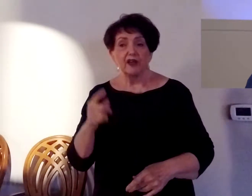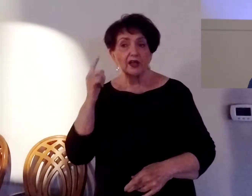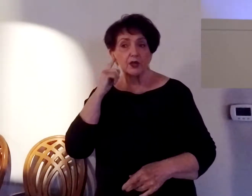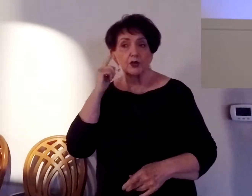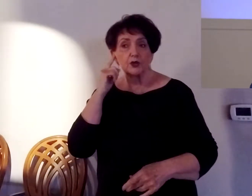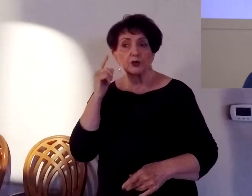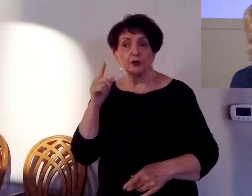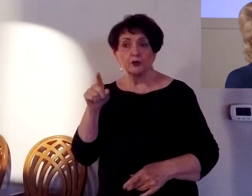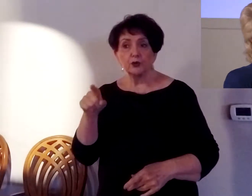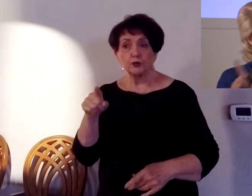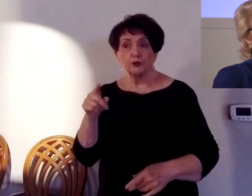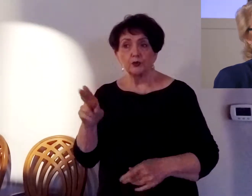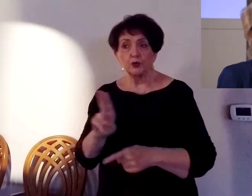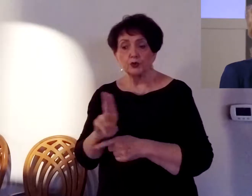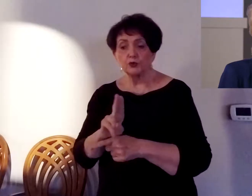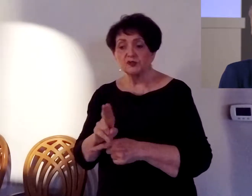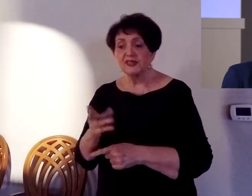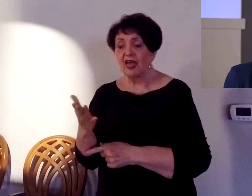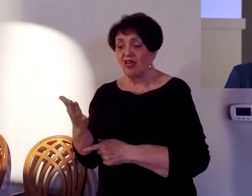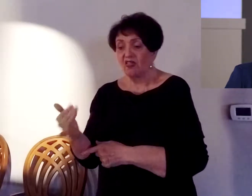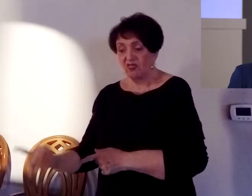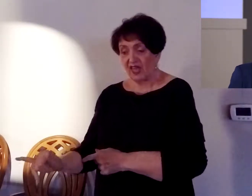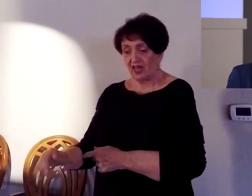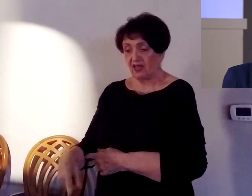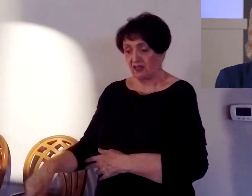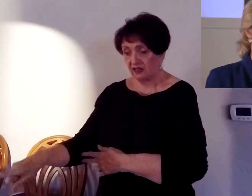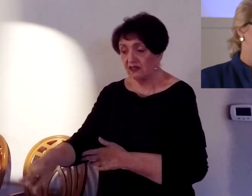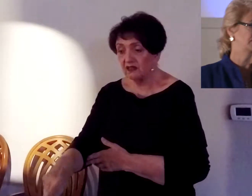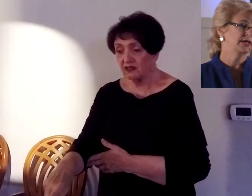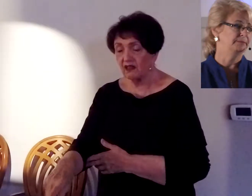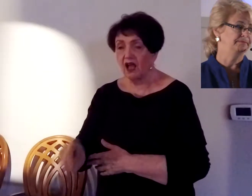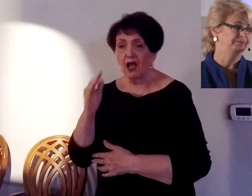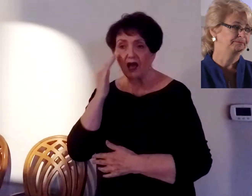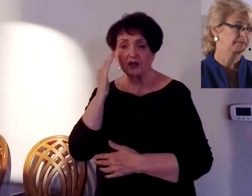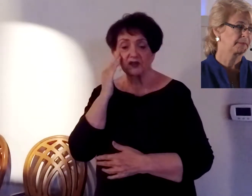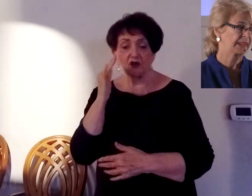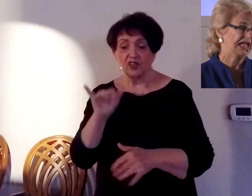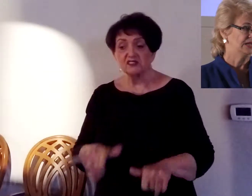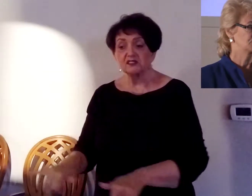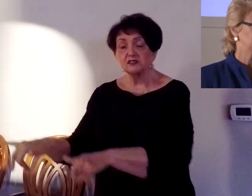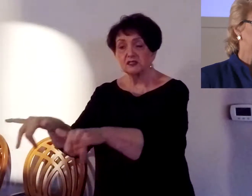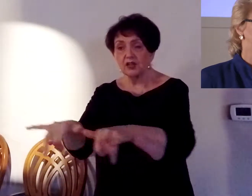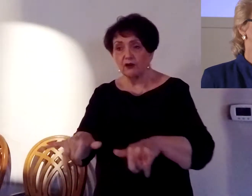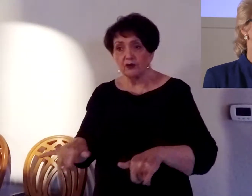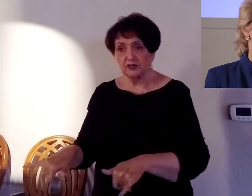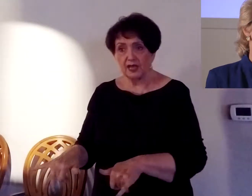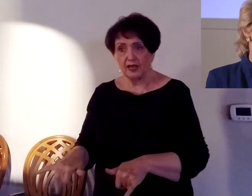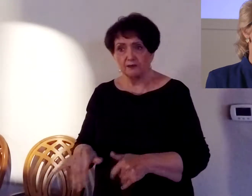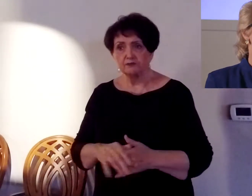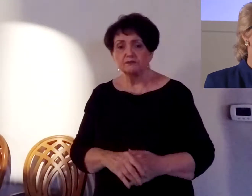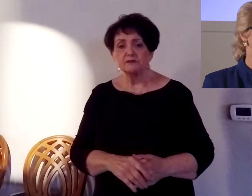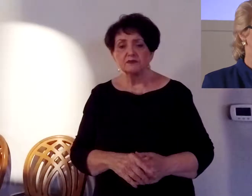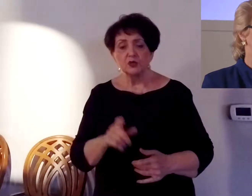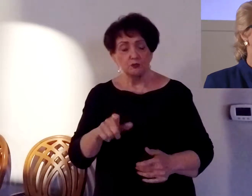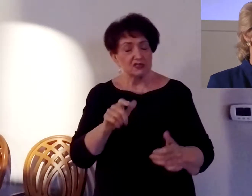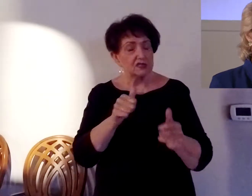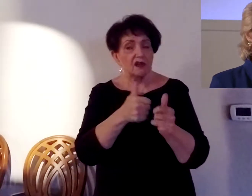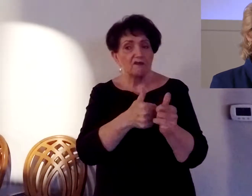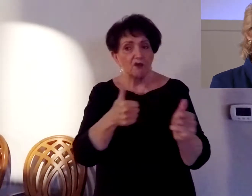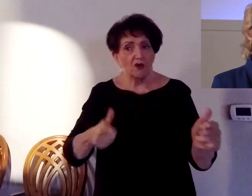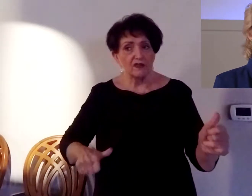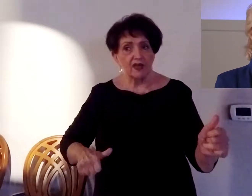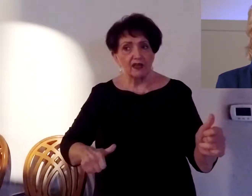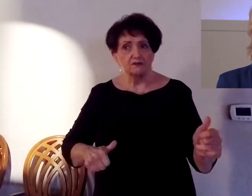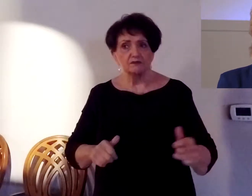they, and you gave it a label, right, I know that you've fallen into a stereotype. So we must avoid stereotypes at all